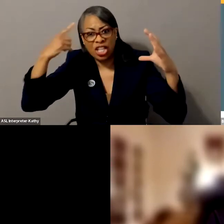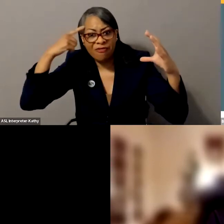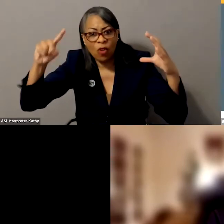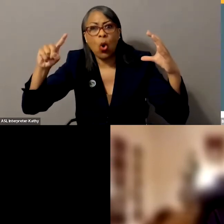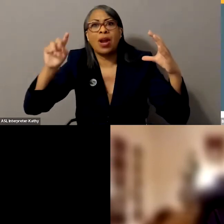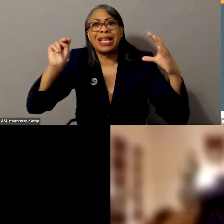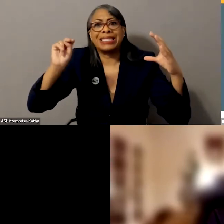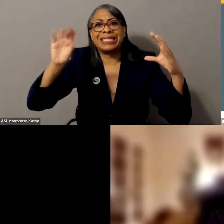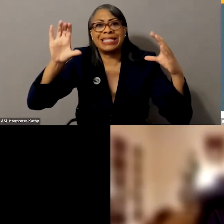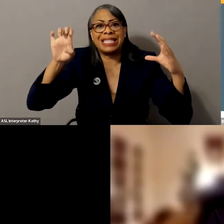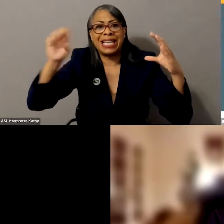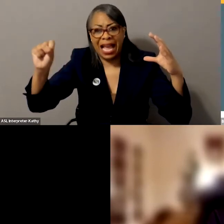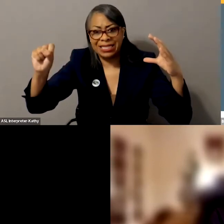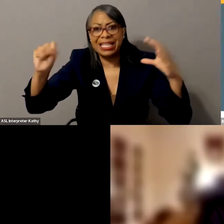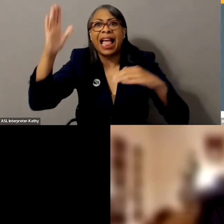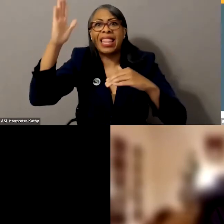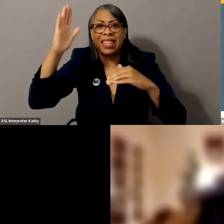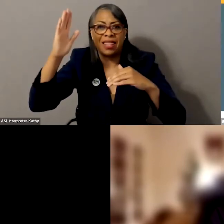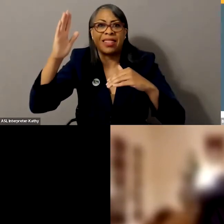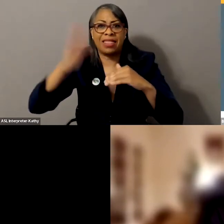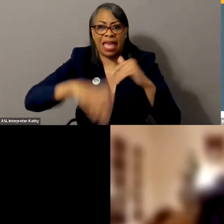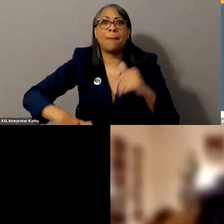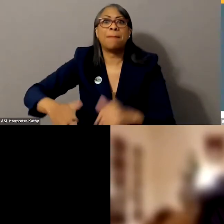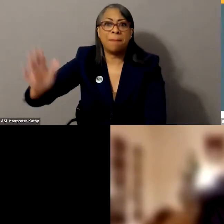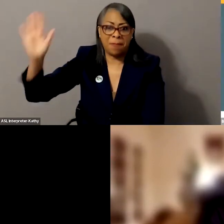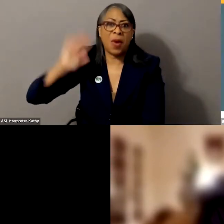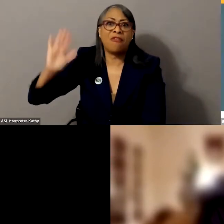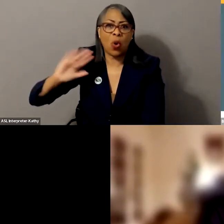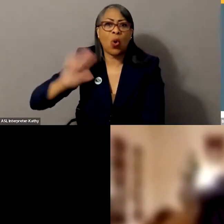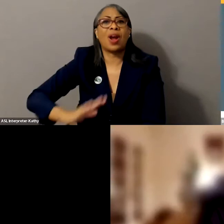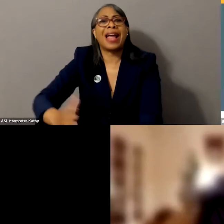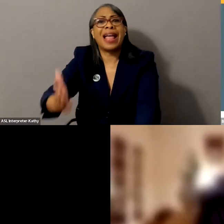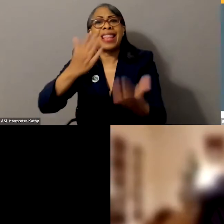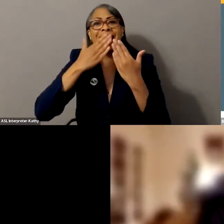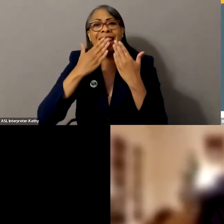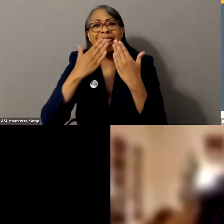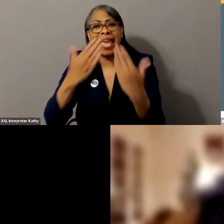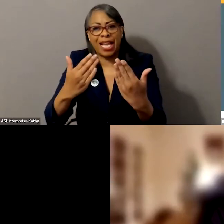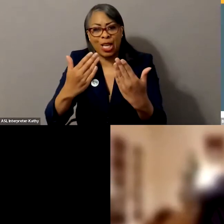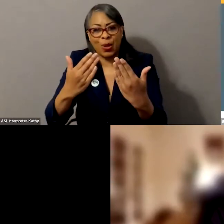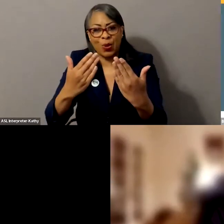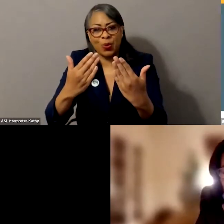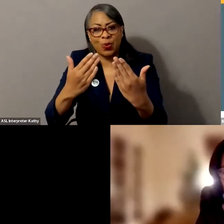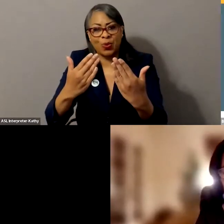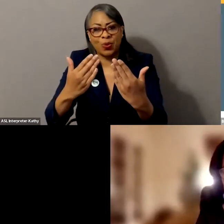than before we received it. Thank you.